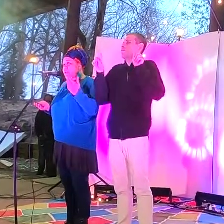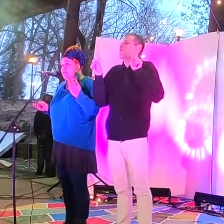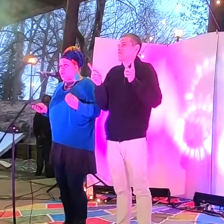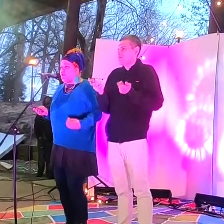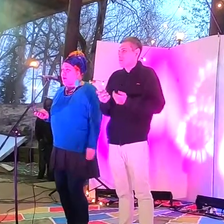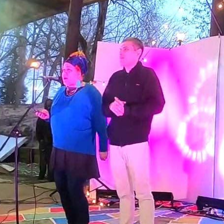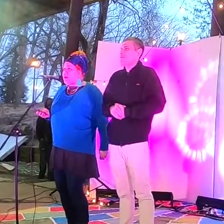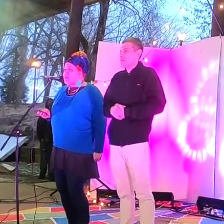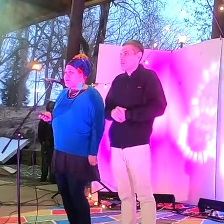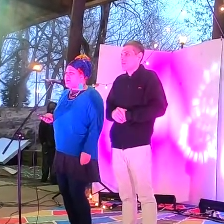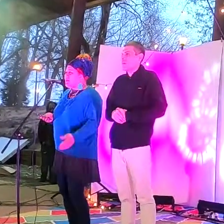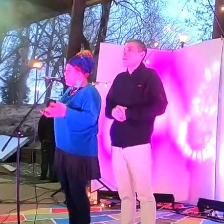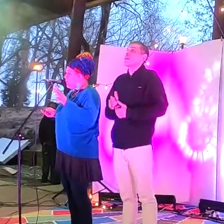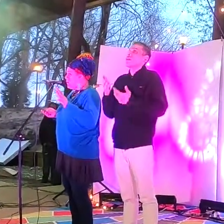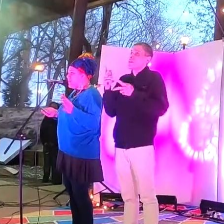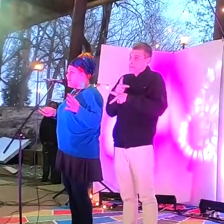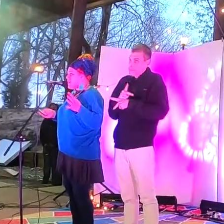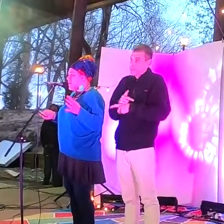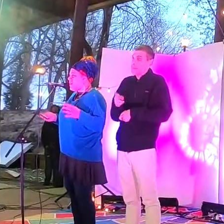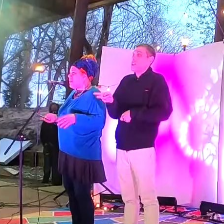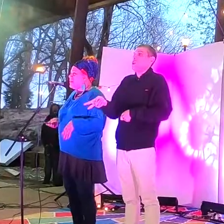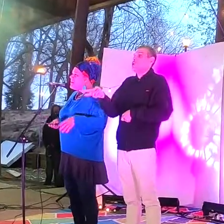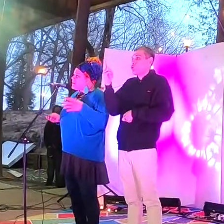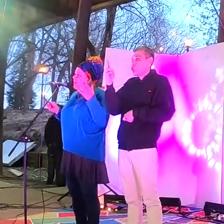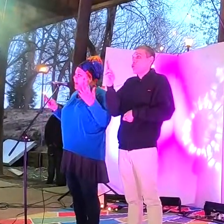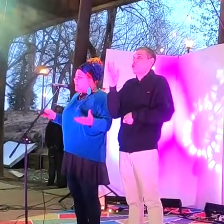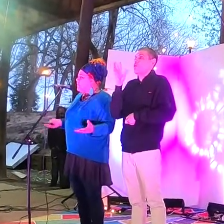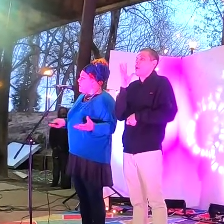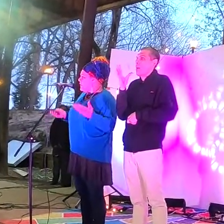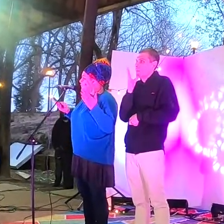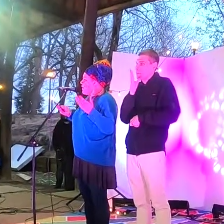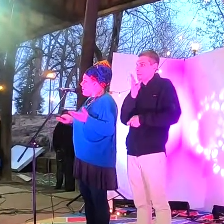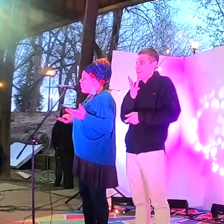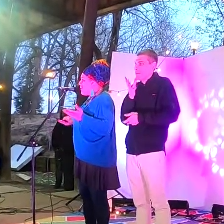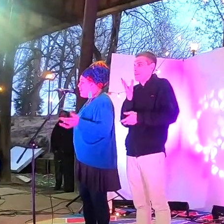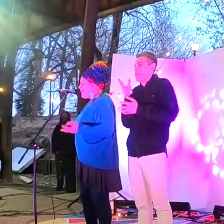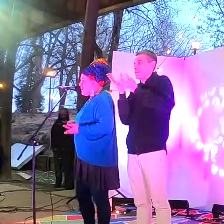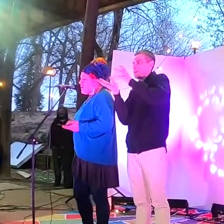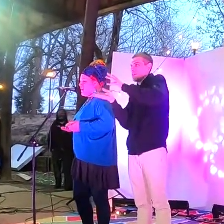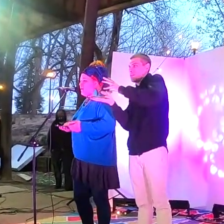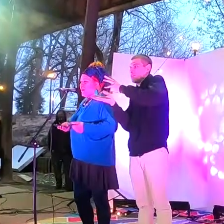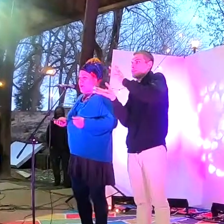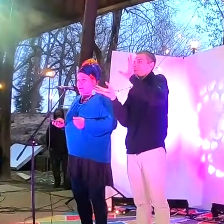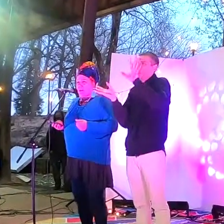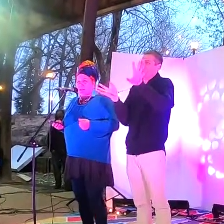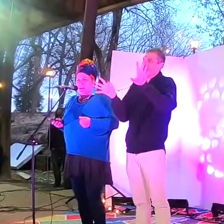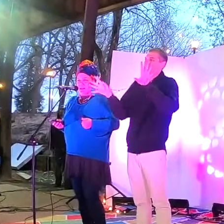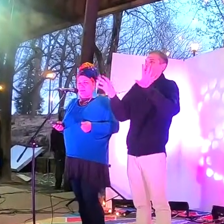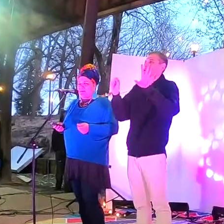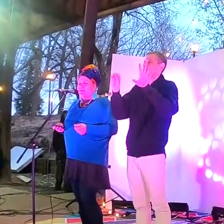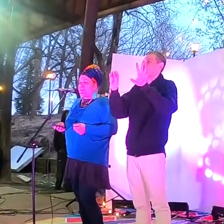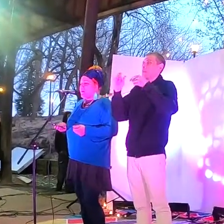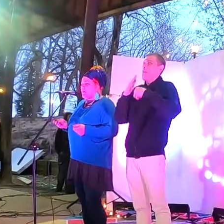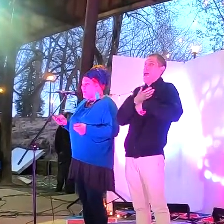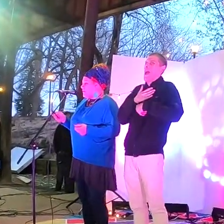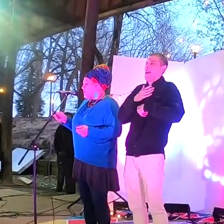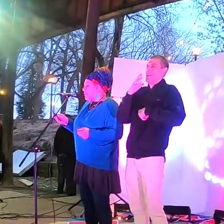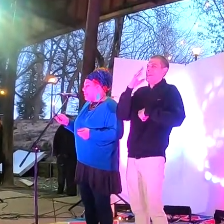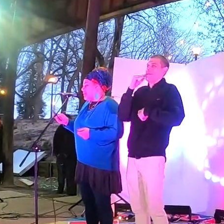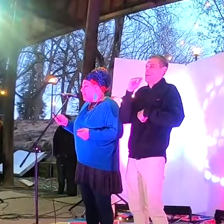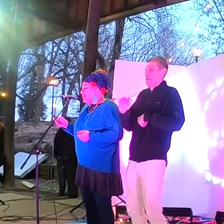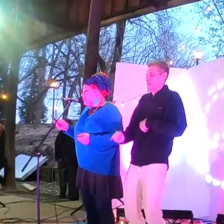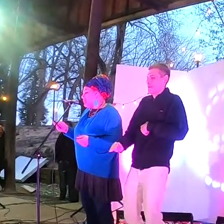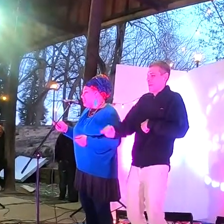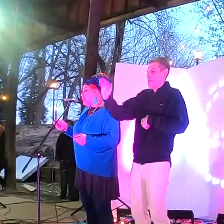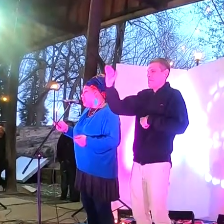I also had two moms. We weren't religious at all. So I had a very different upbringing than a lot of my Black peers did. So